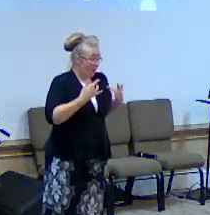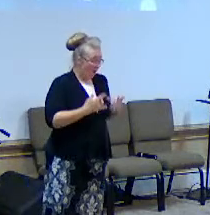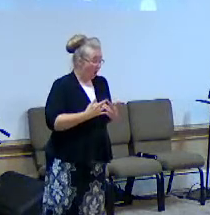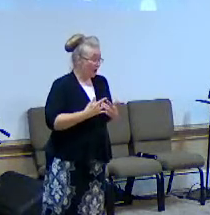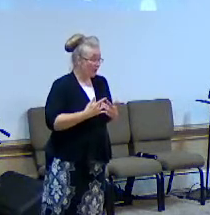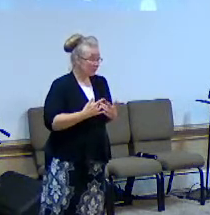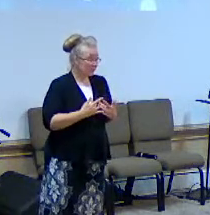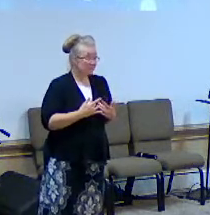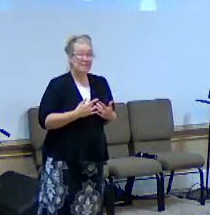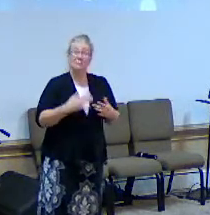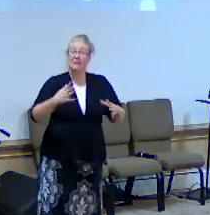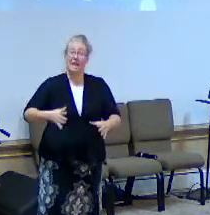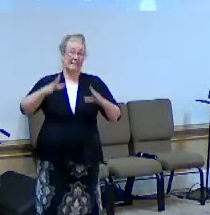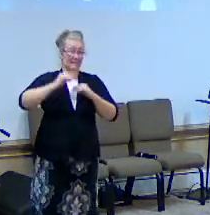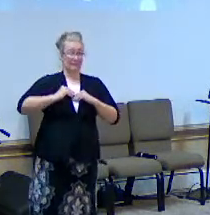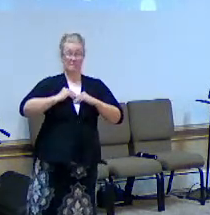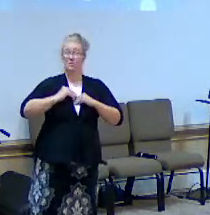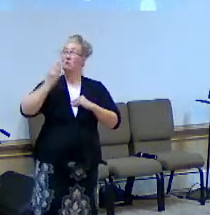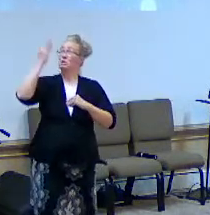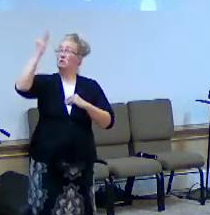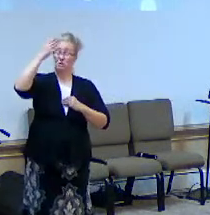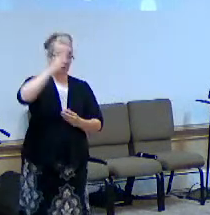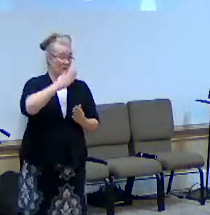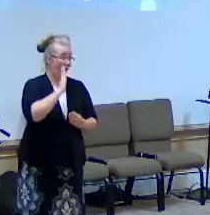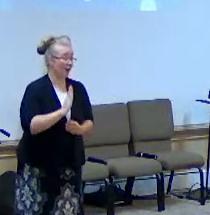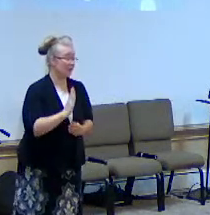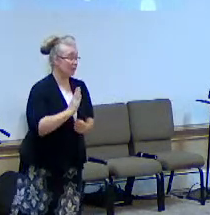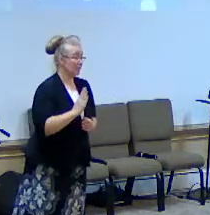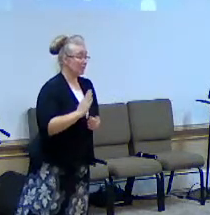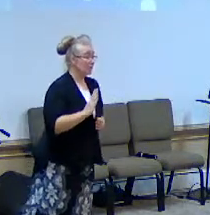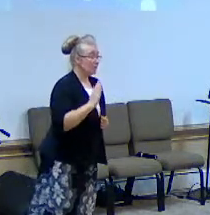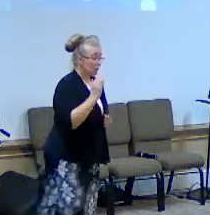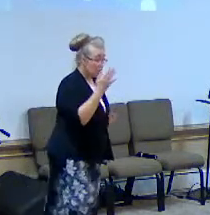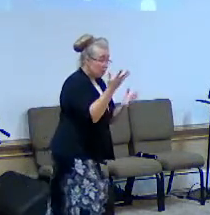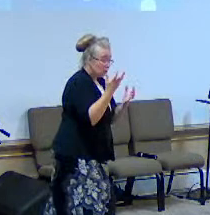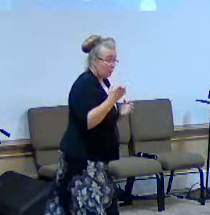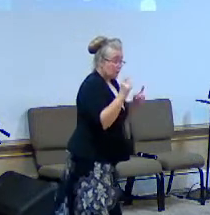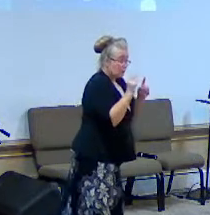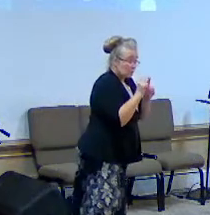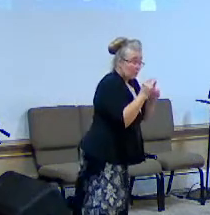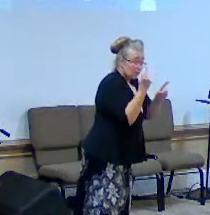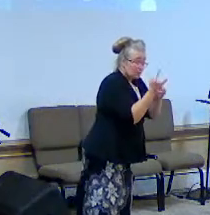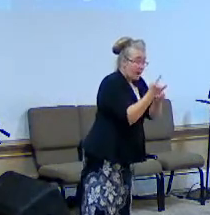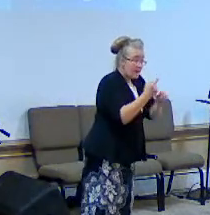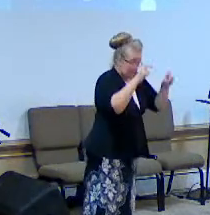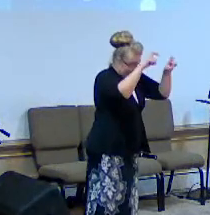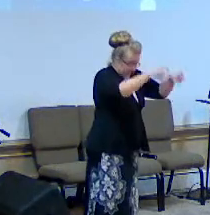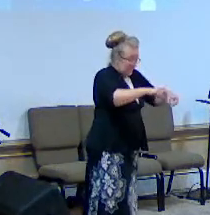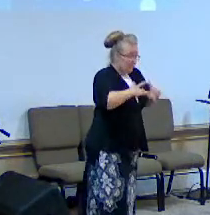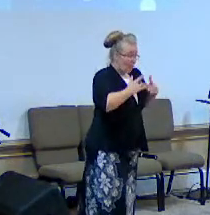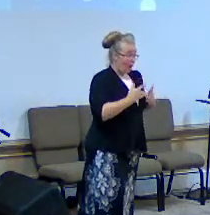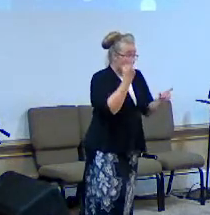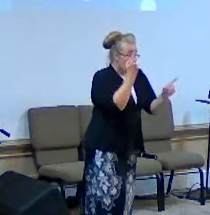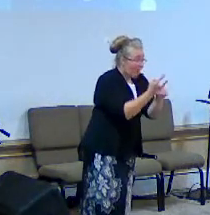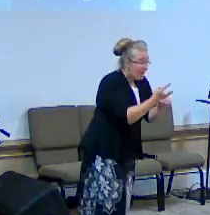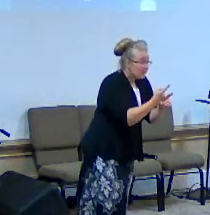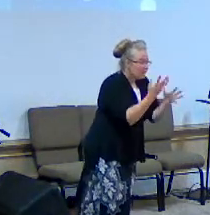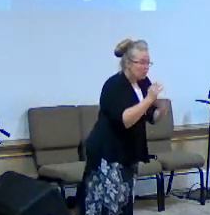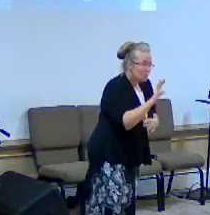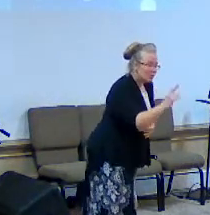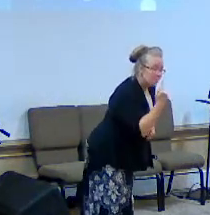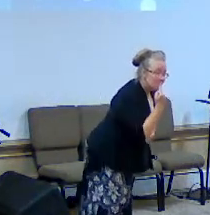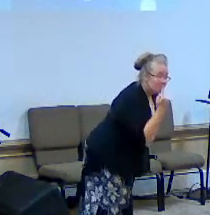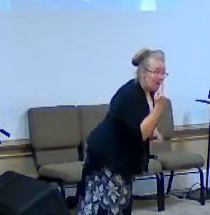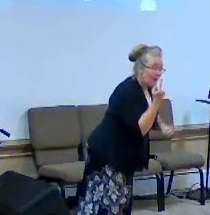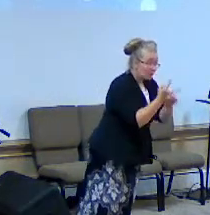be acceptable to you, O Lord. If you want your words to be right, you got to get your heart right. If you want your mouth to be right,